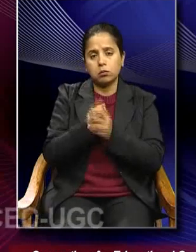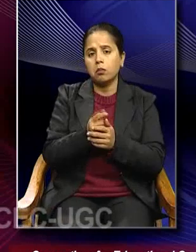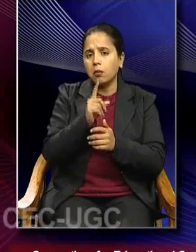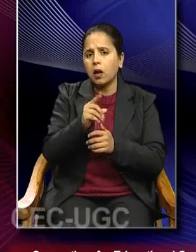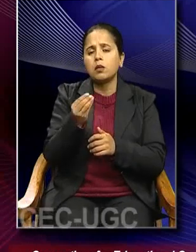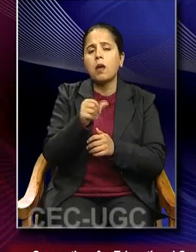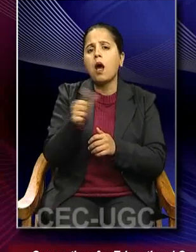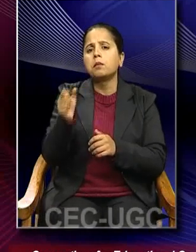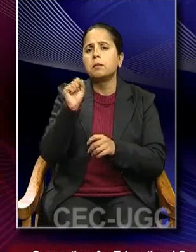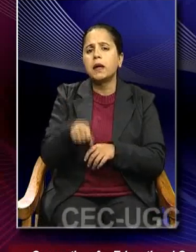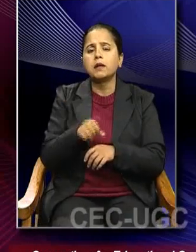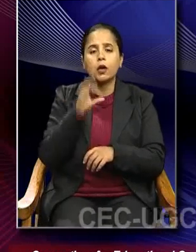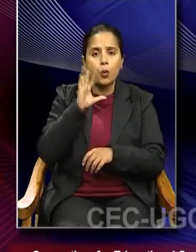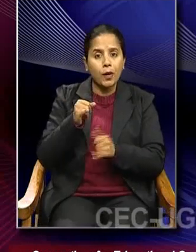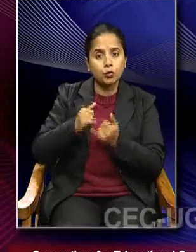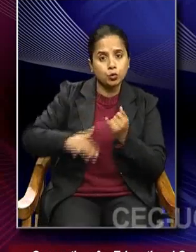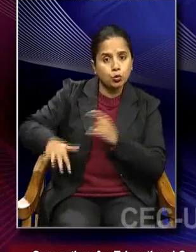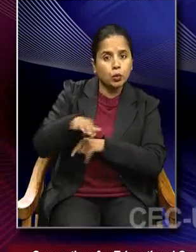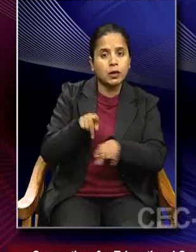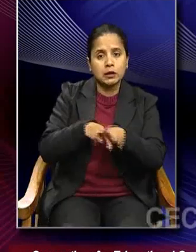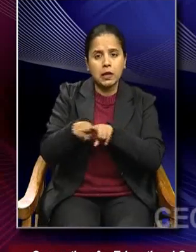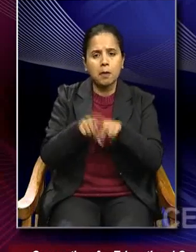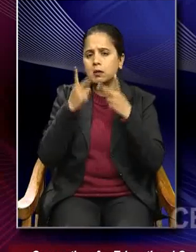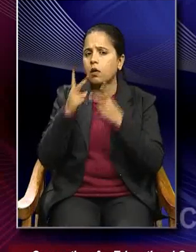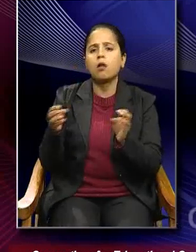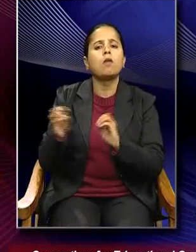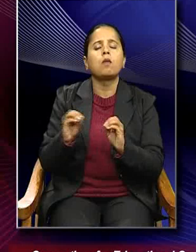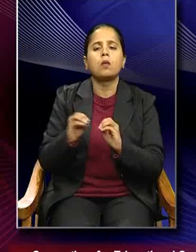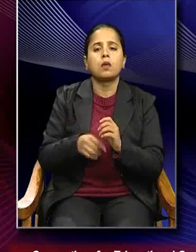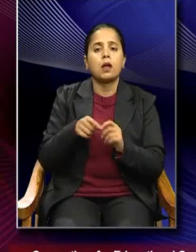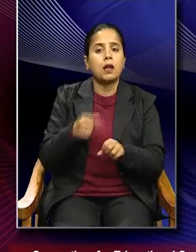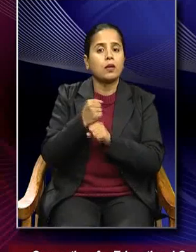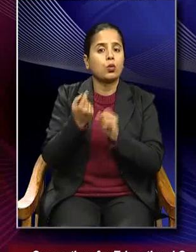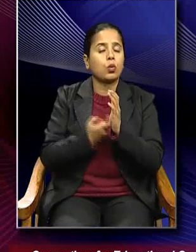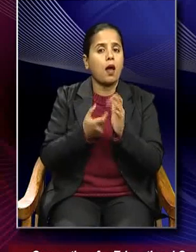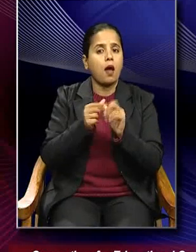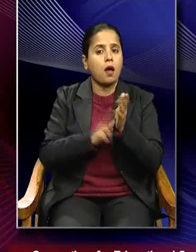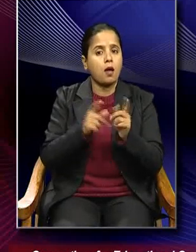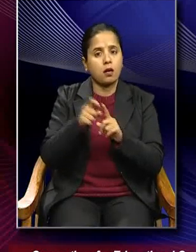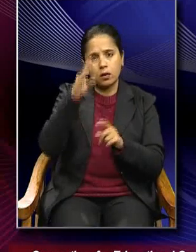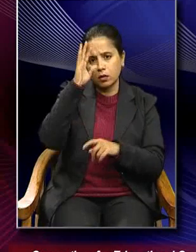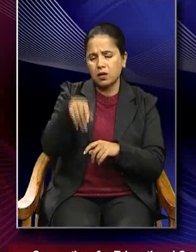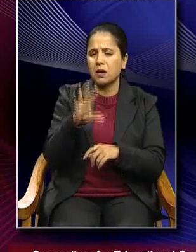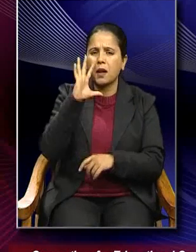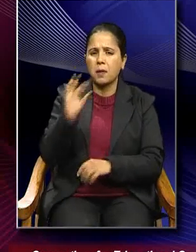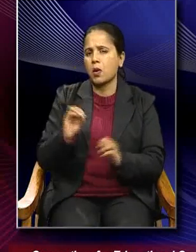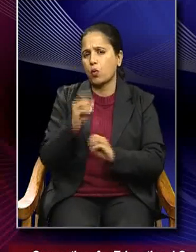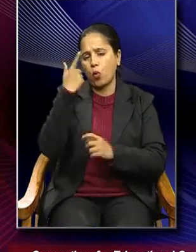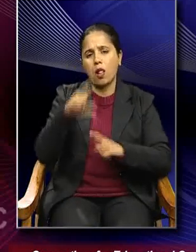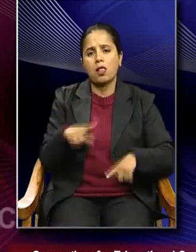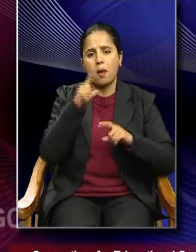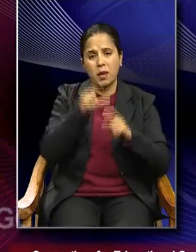than specific societal example, grand theory is irrelevant to the lives of